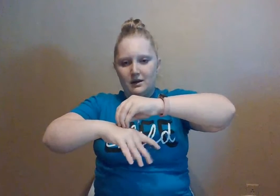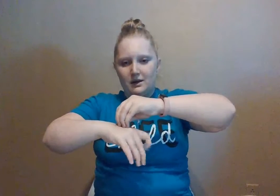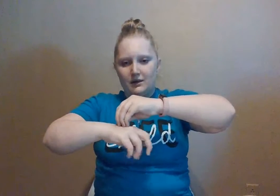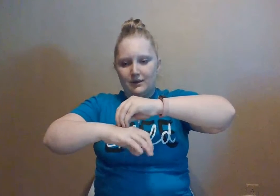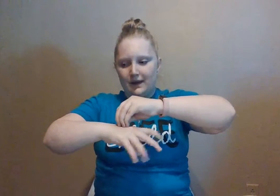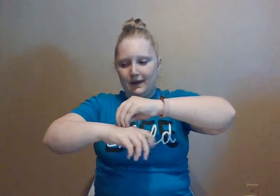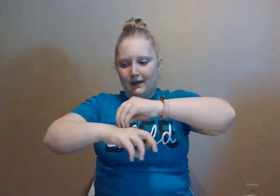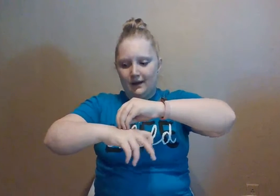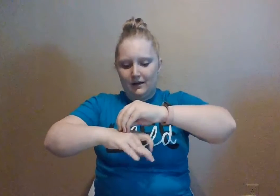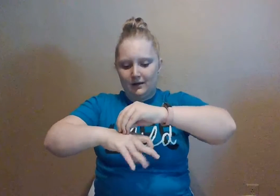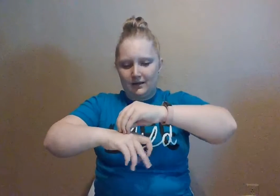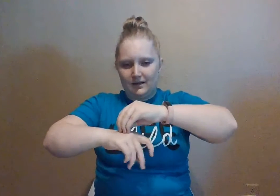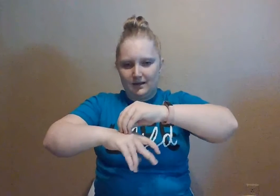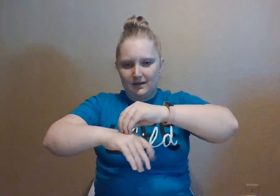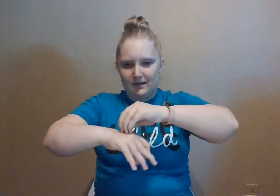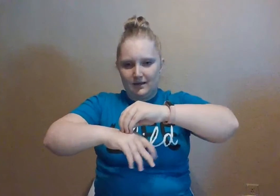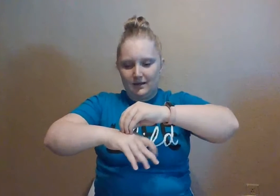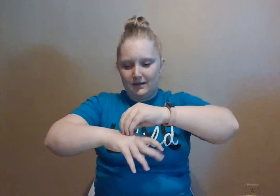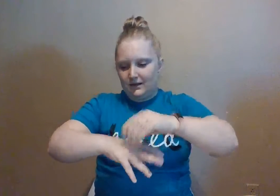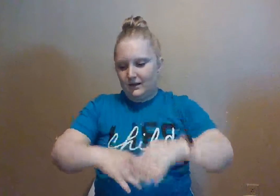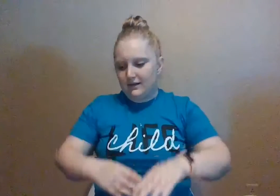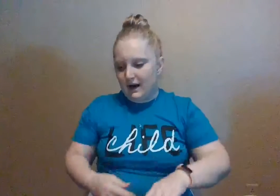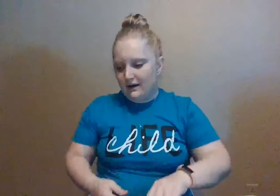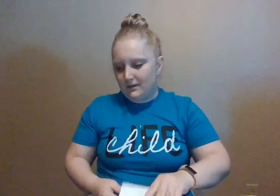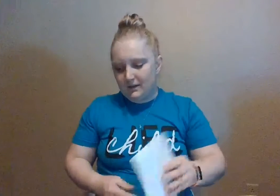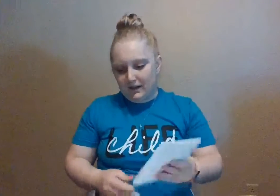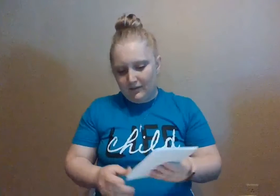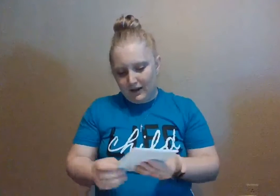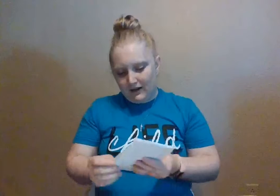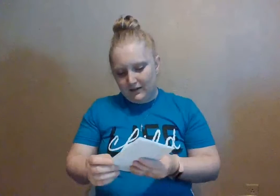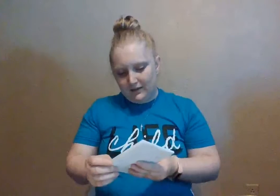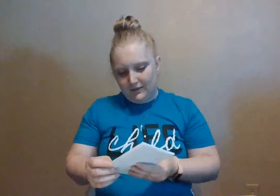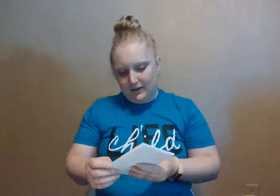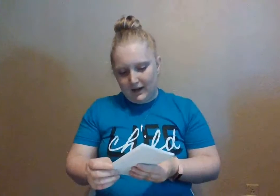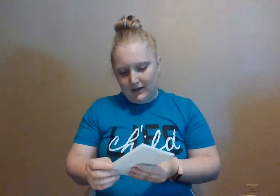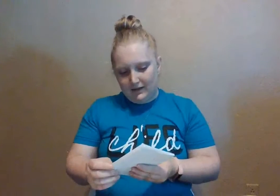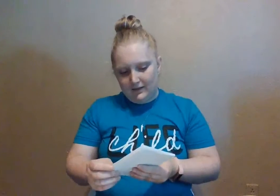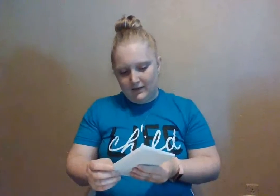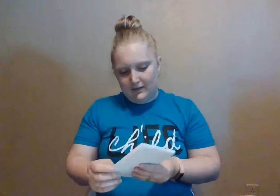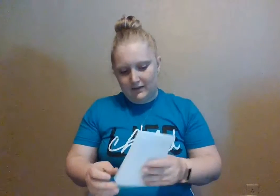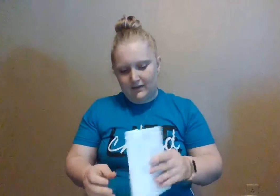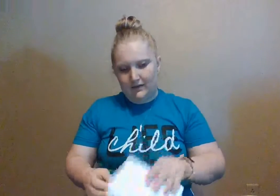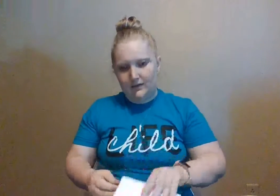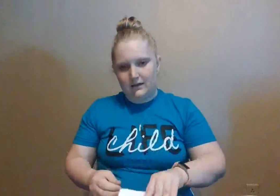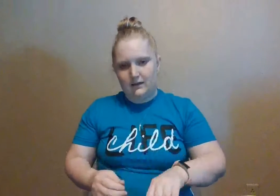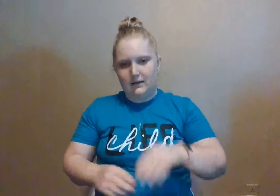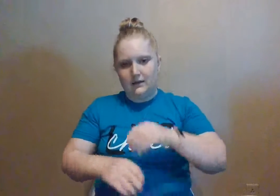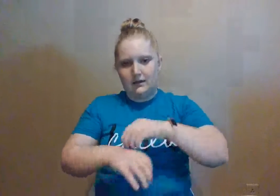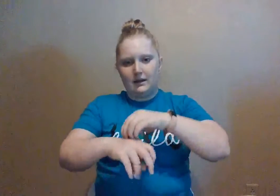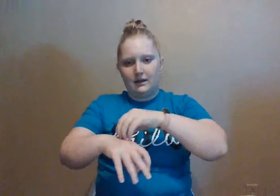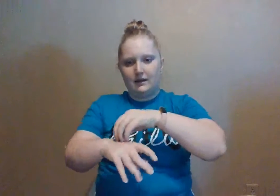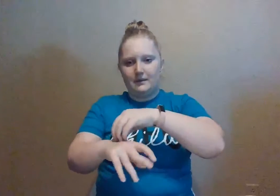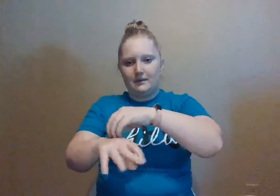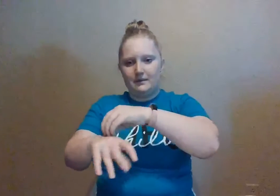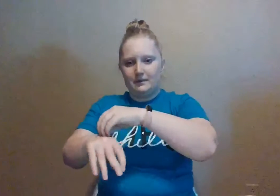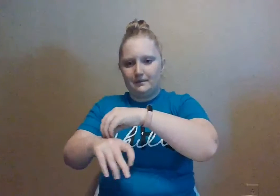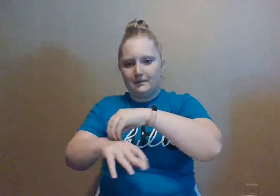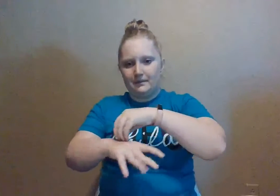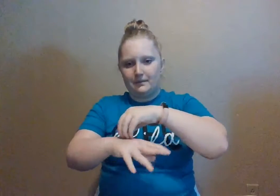your fingers. So octopus have lots of legs. Yeah.